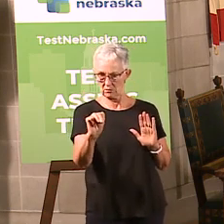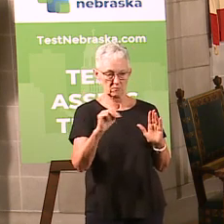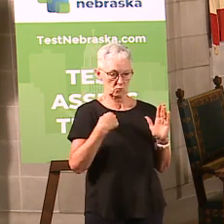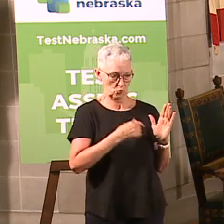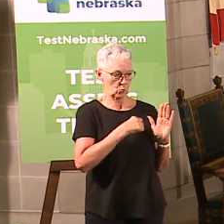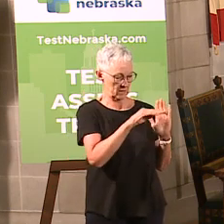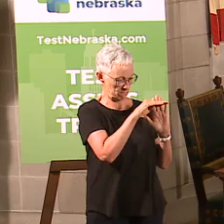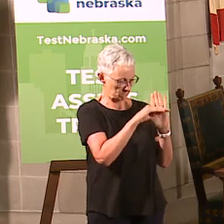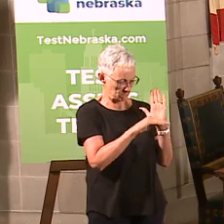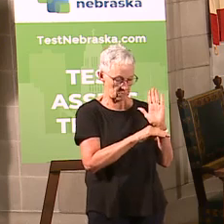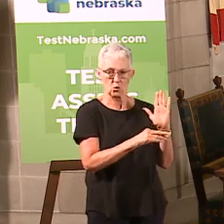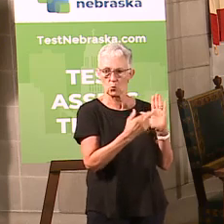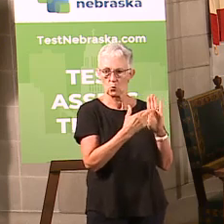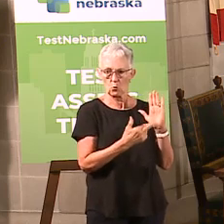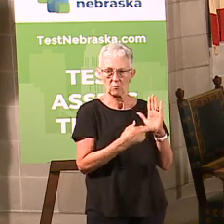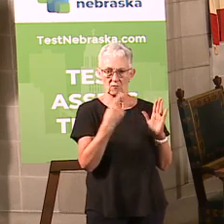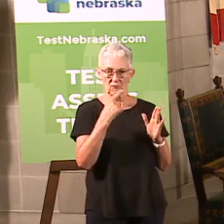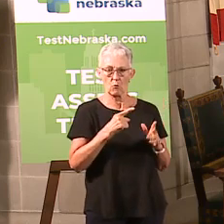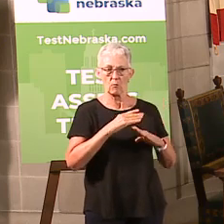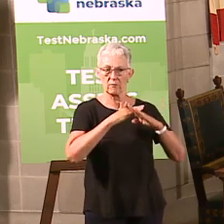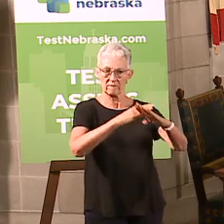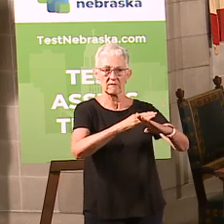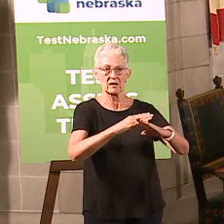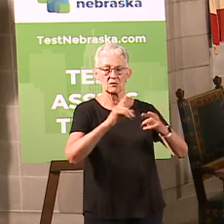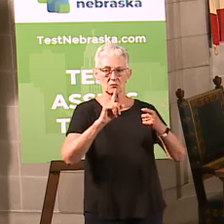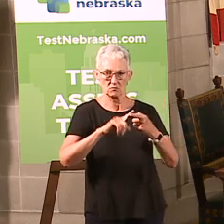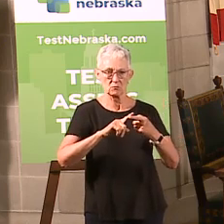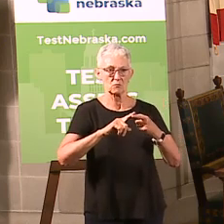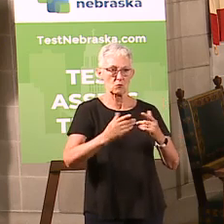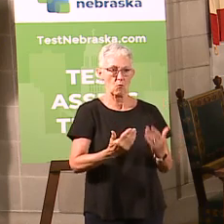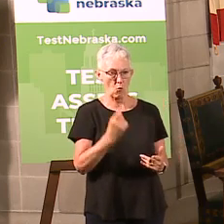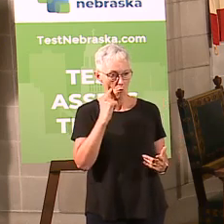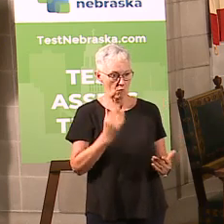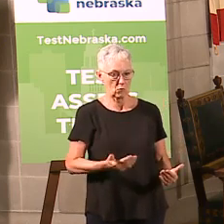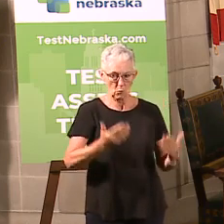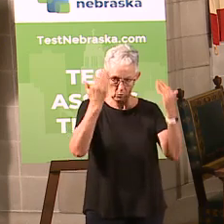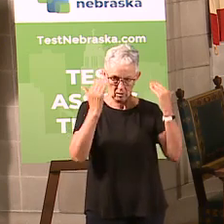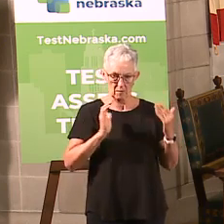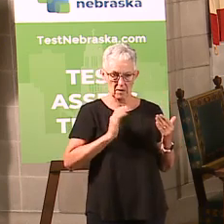non-pharmaceutical interventions. All that has helped us keep that hospital capacity really robust.